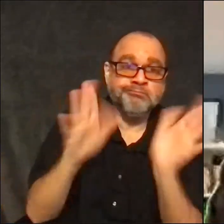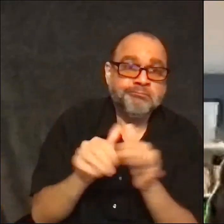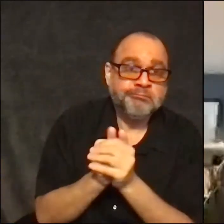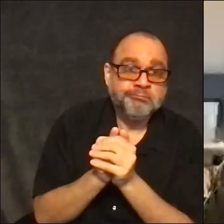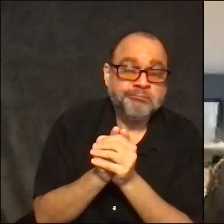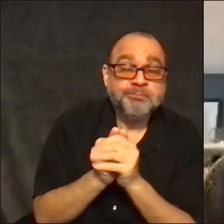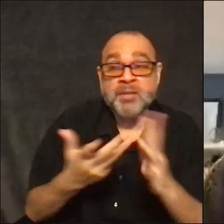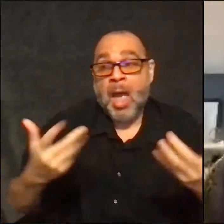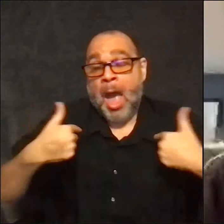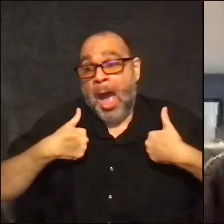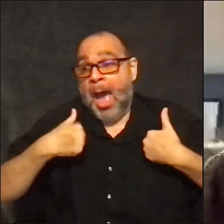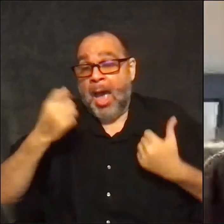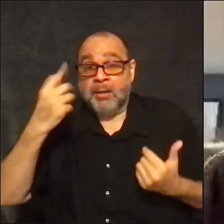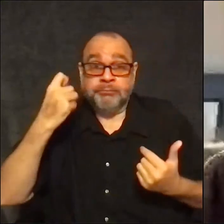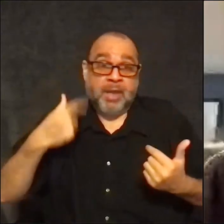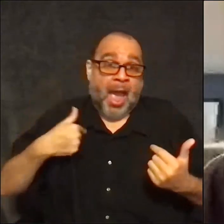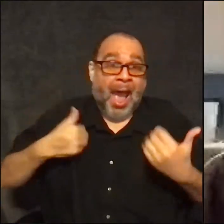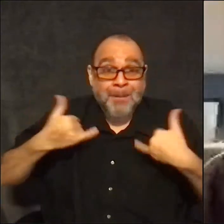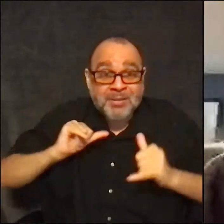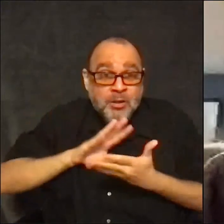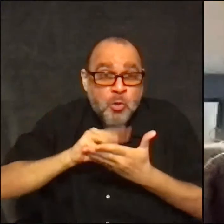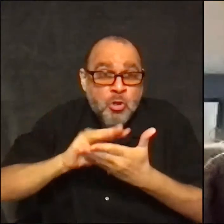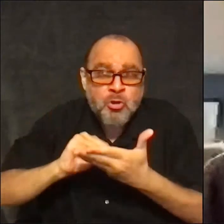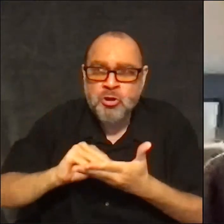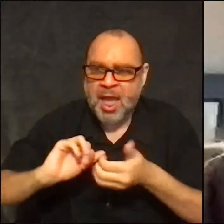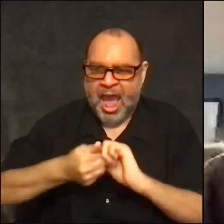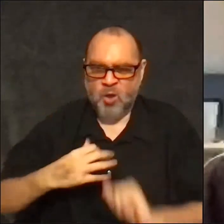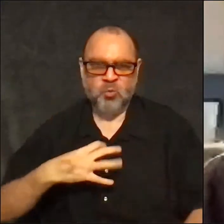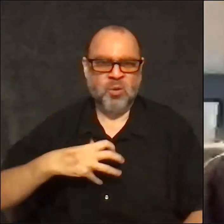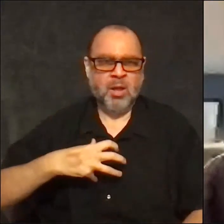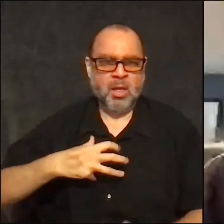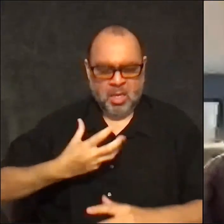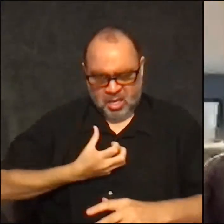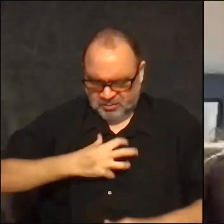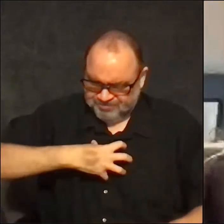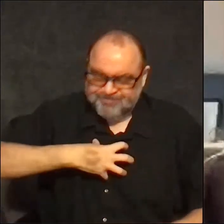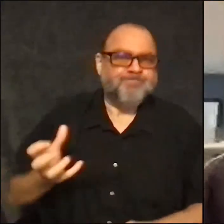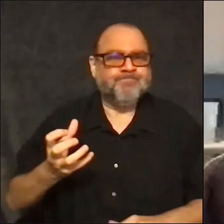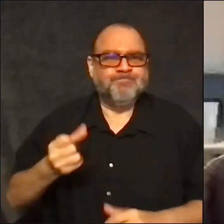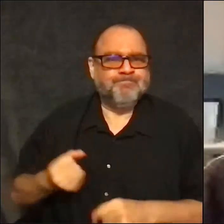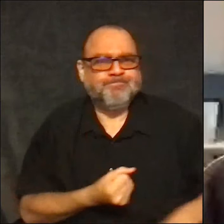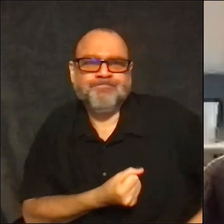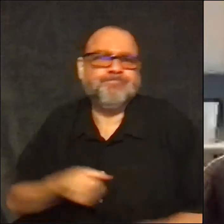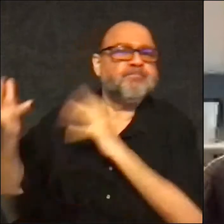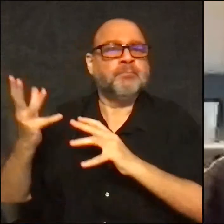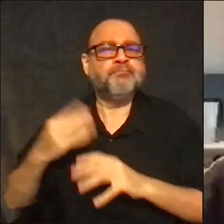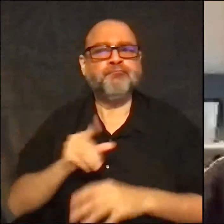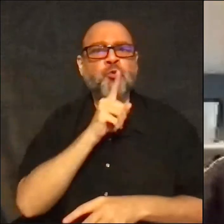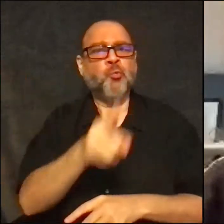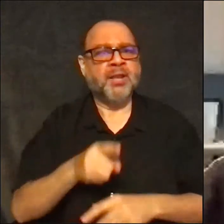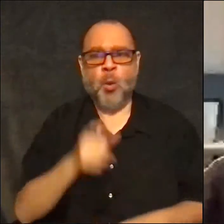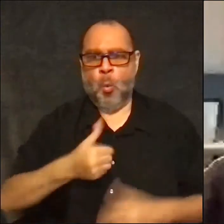assimilation to one of authenticity and integrity and living as an individual black man. So check back with me in a few years and I can probably tell you